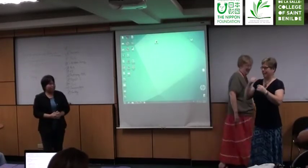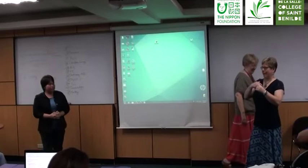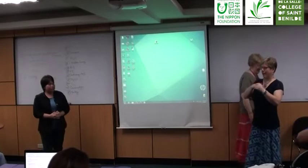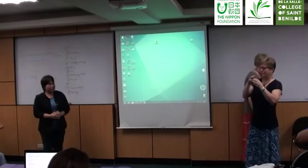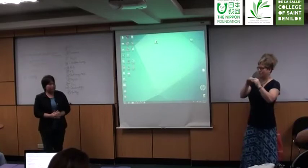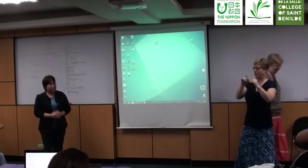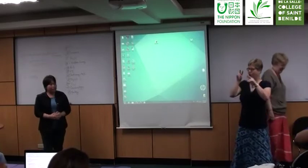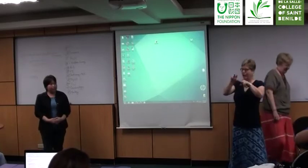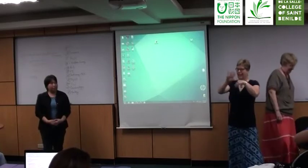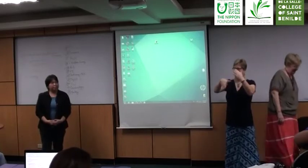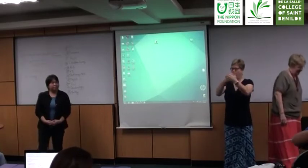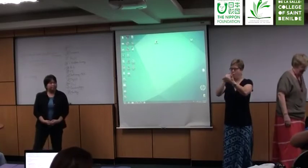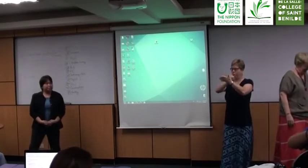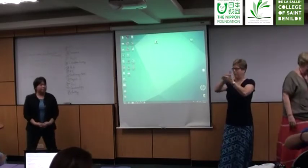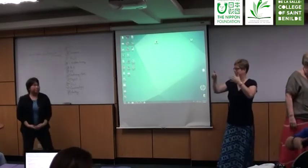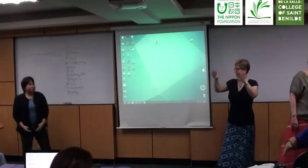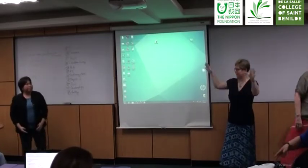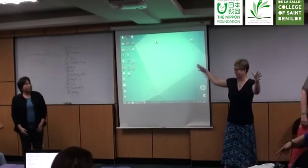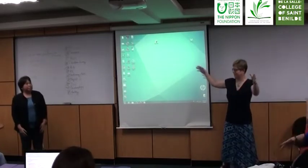Ano mo yun?